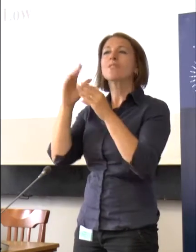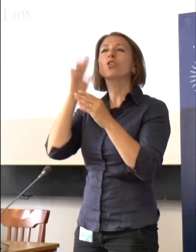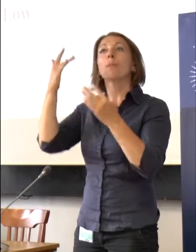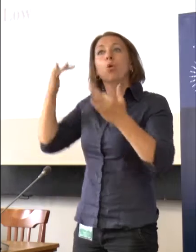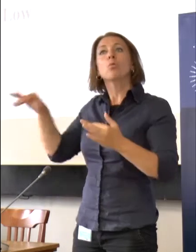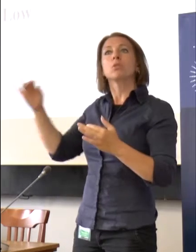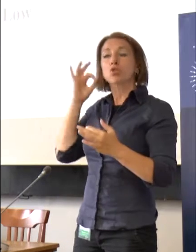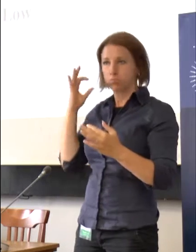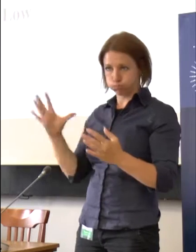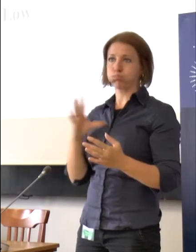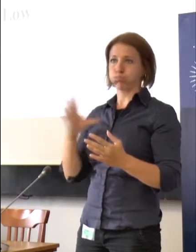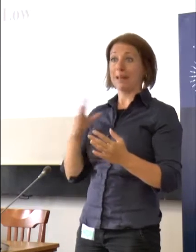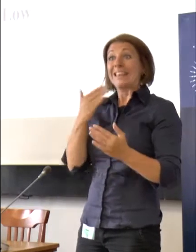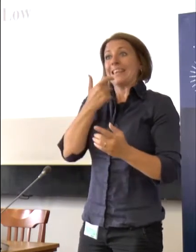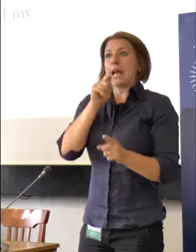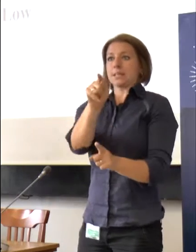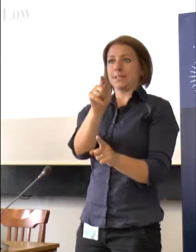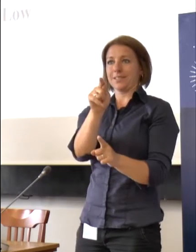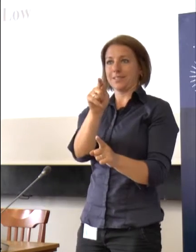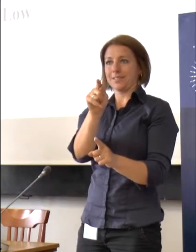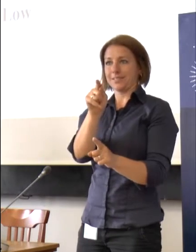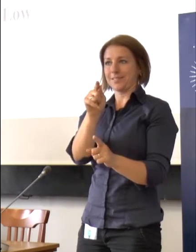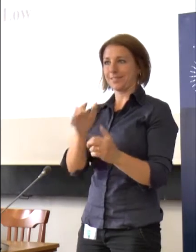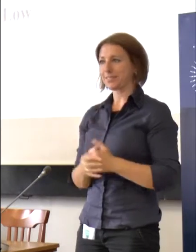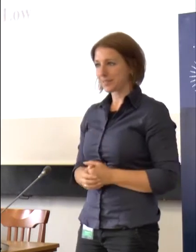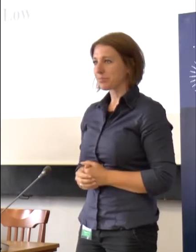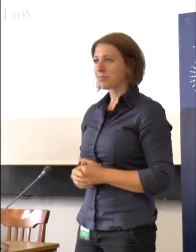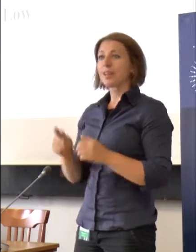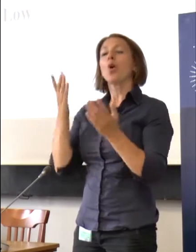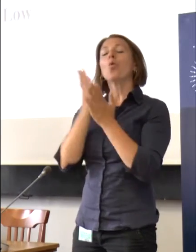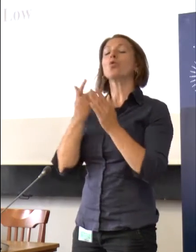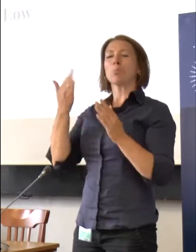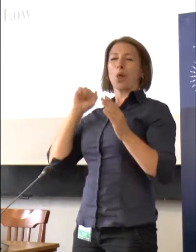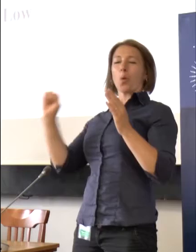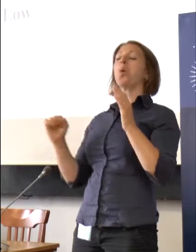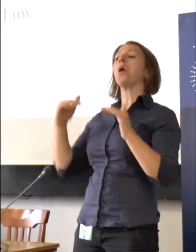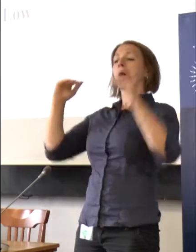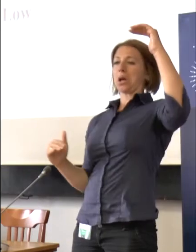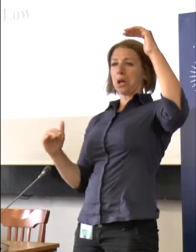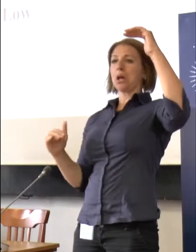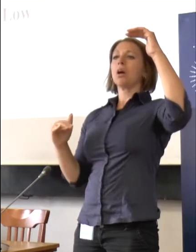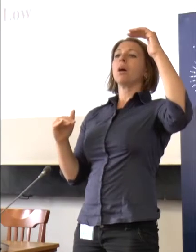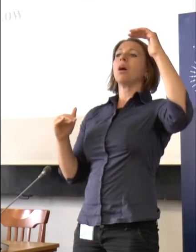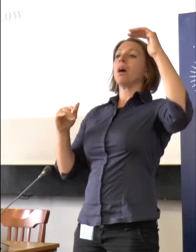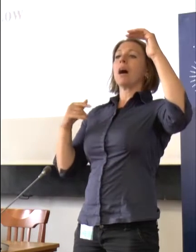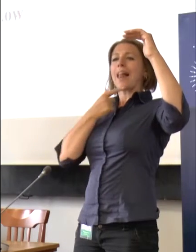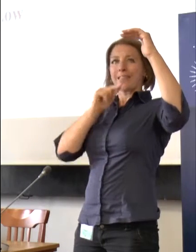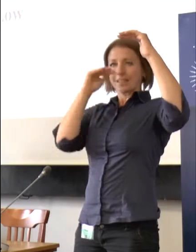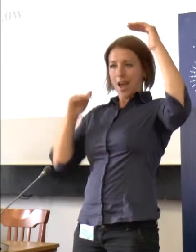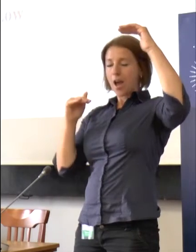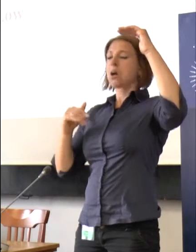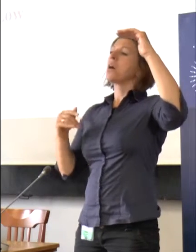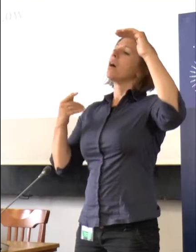ascension of the vulgar languages into the high language. And this lasts until 1950, to my